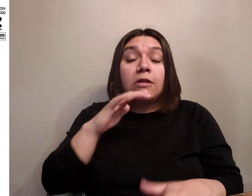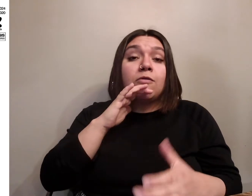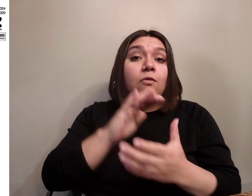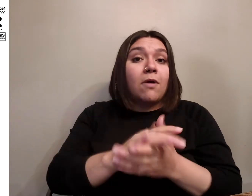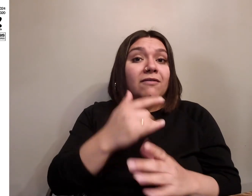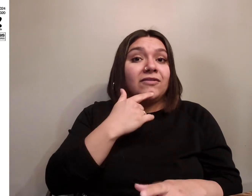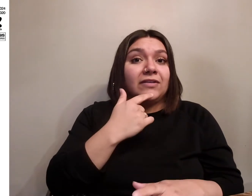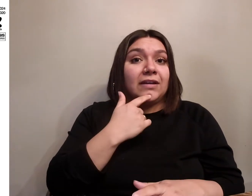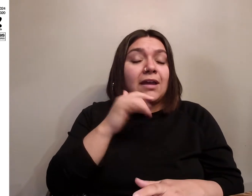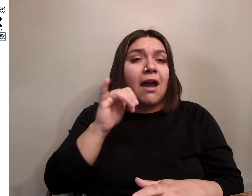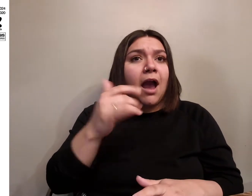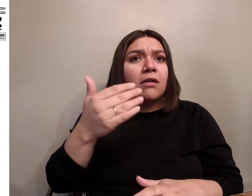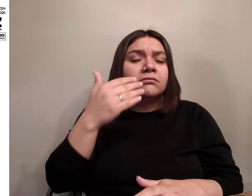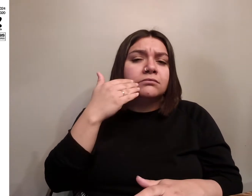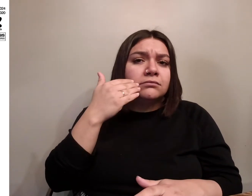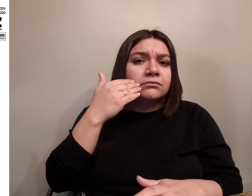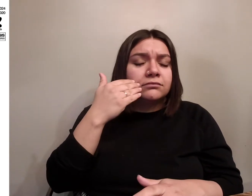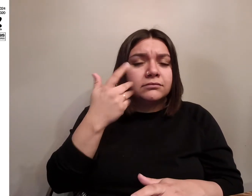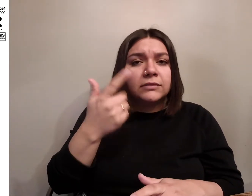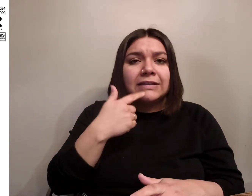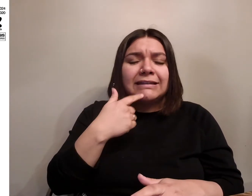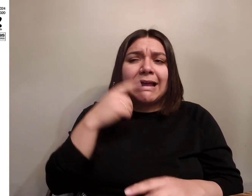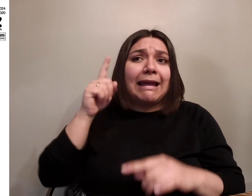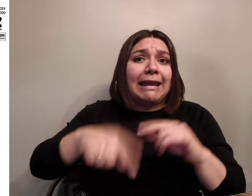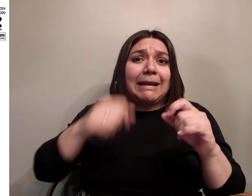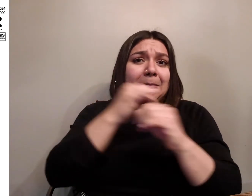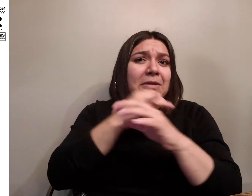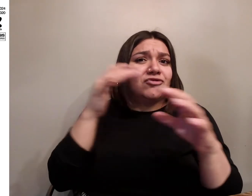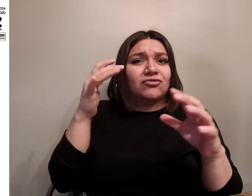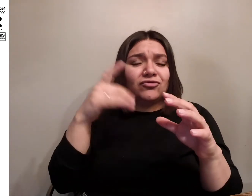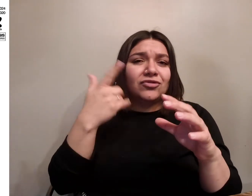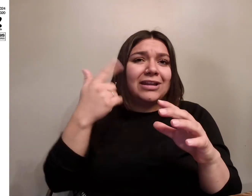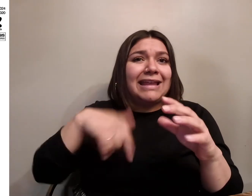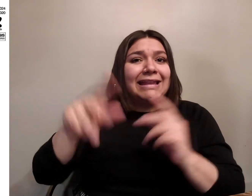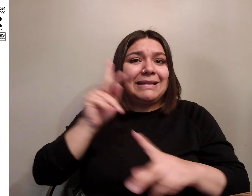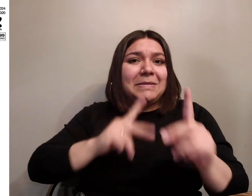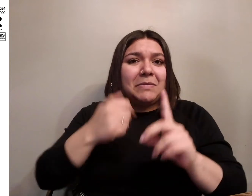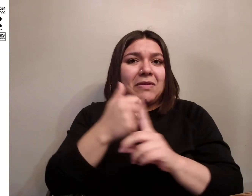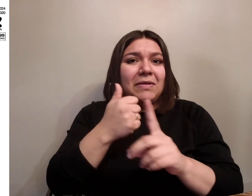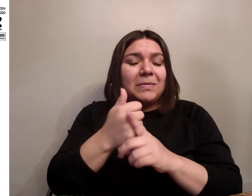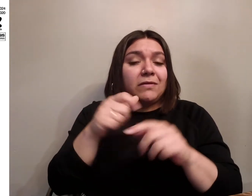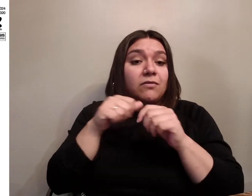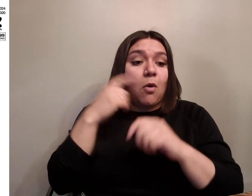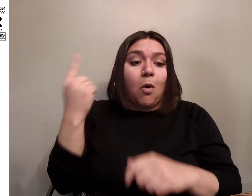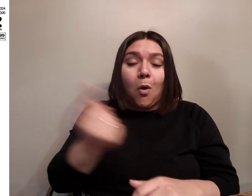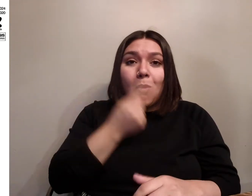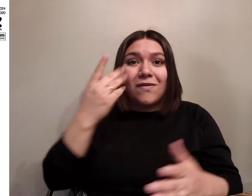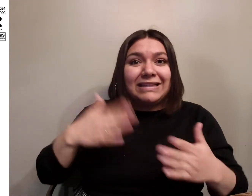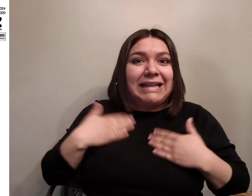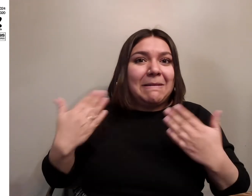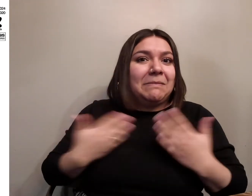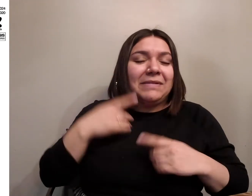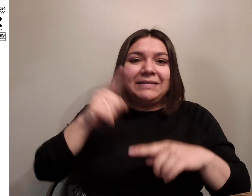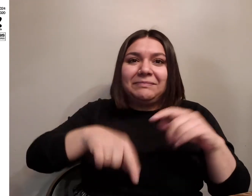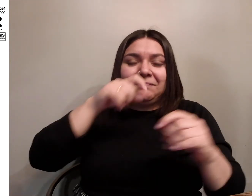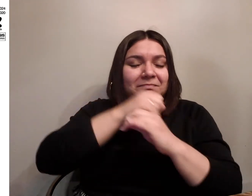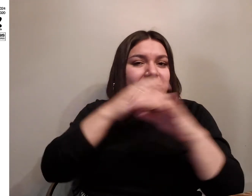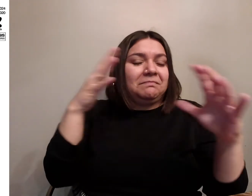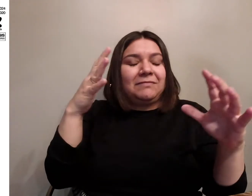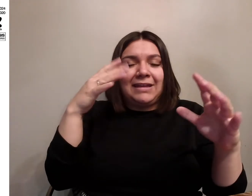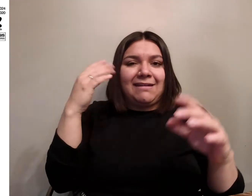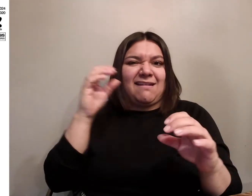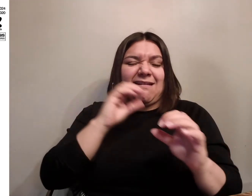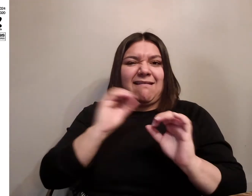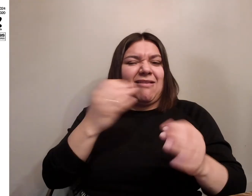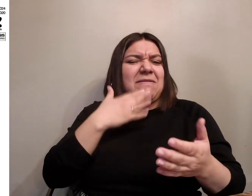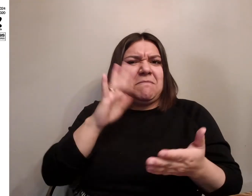And the wife says, "Oh, I can't imagine that these people aren't